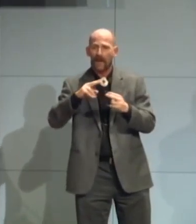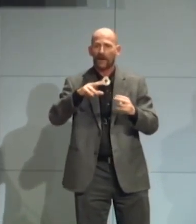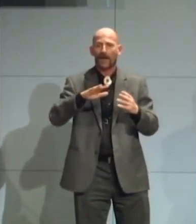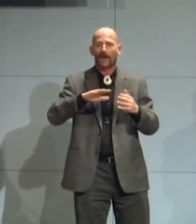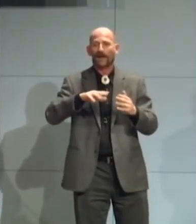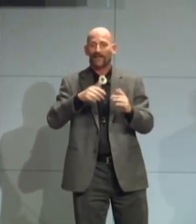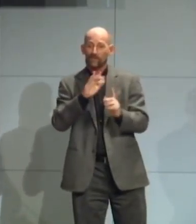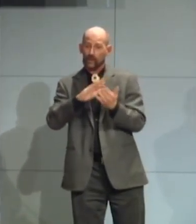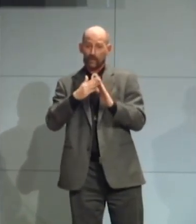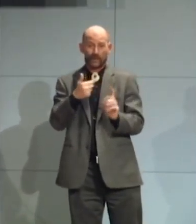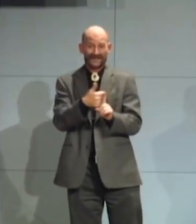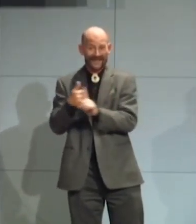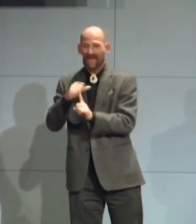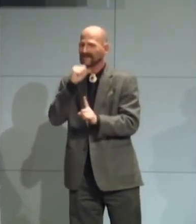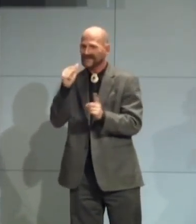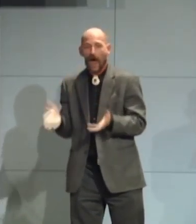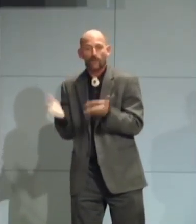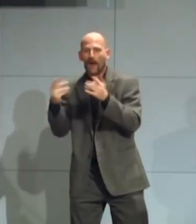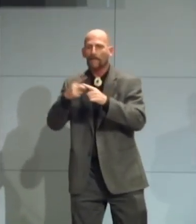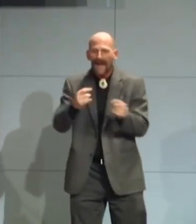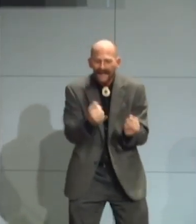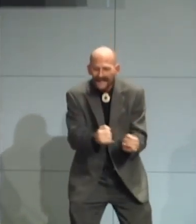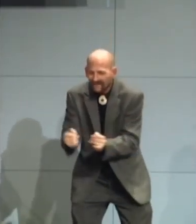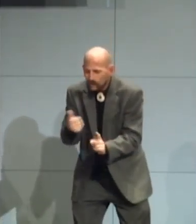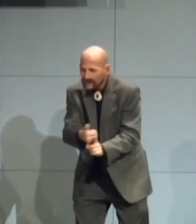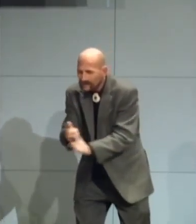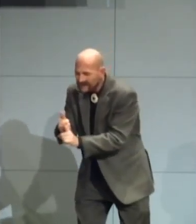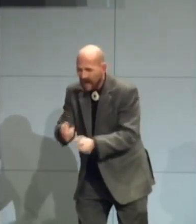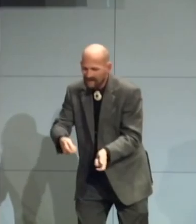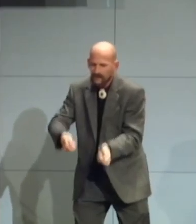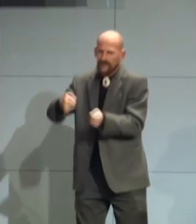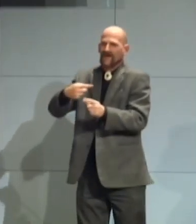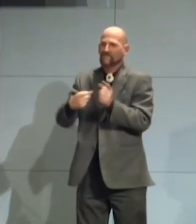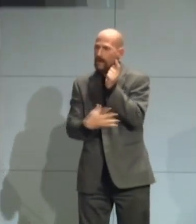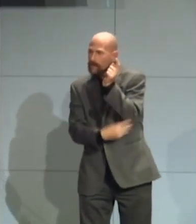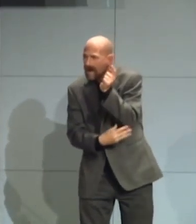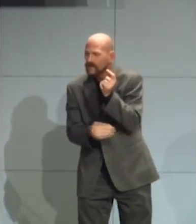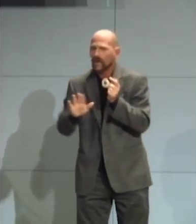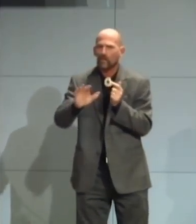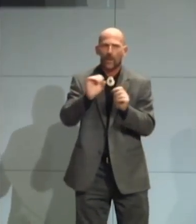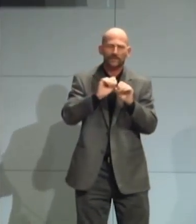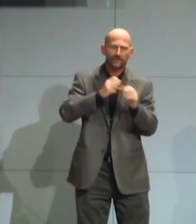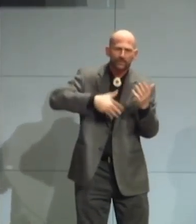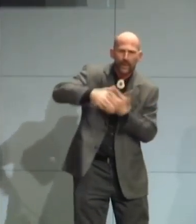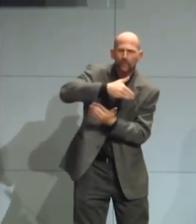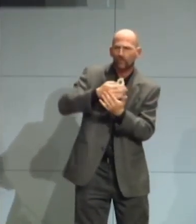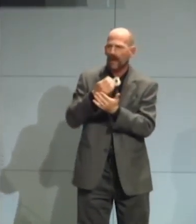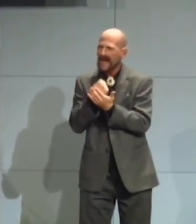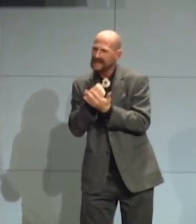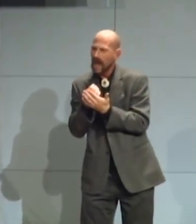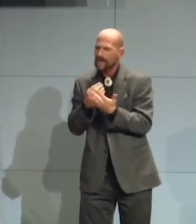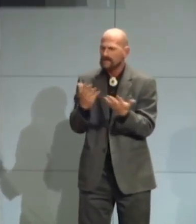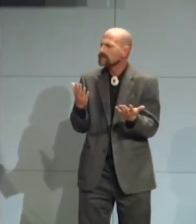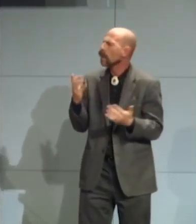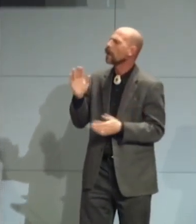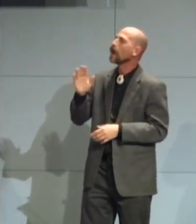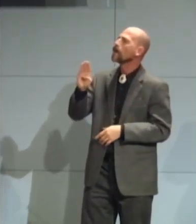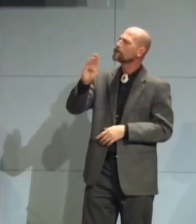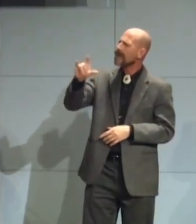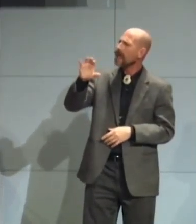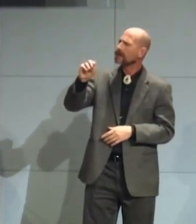own stories first whenever you're in those, classroom settings or small group settings or